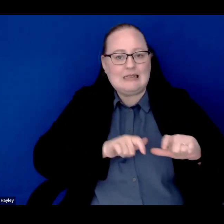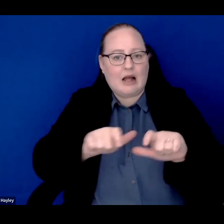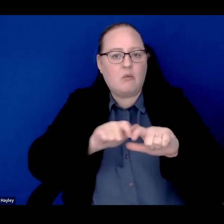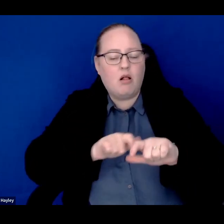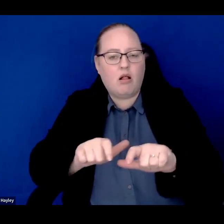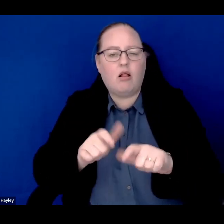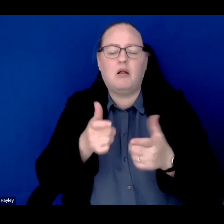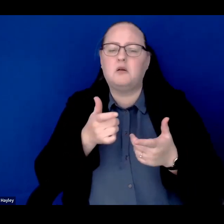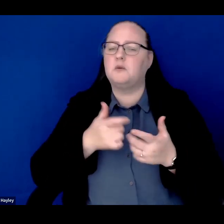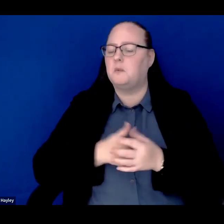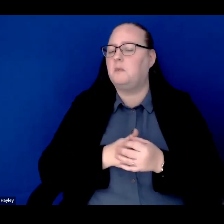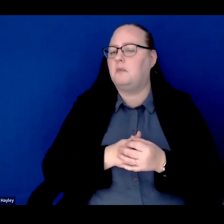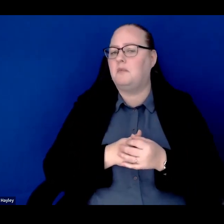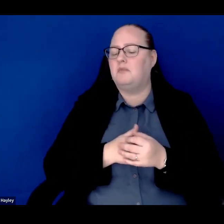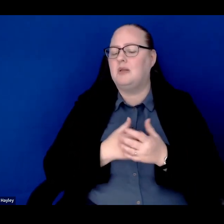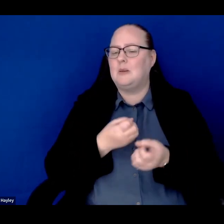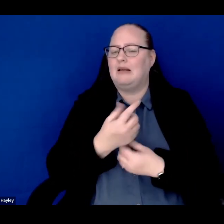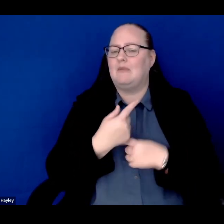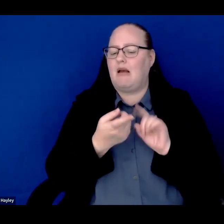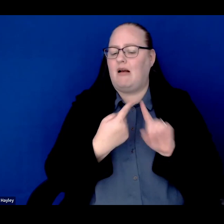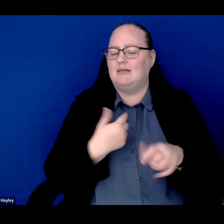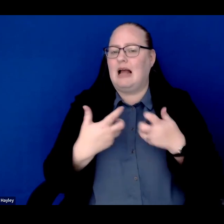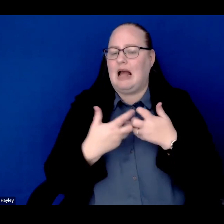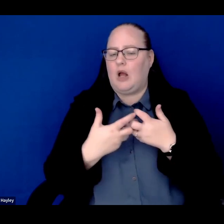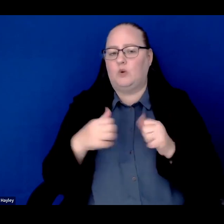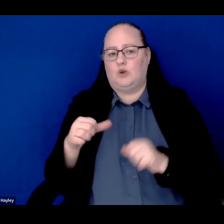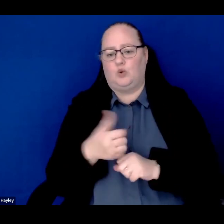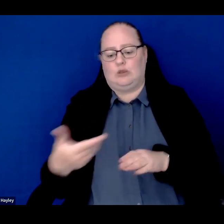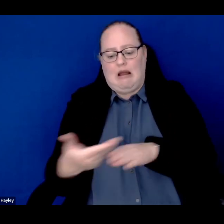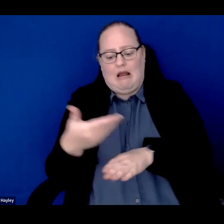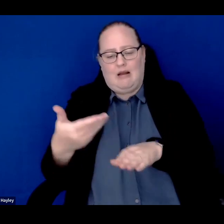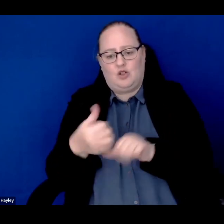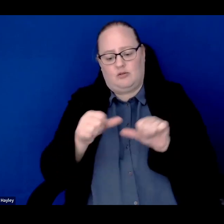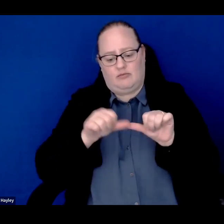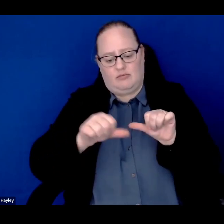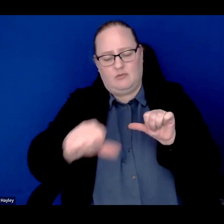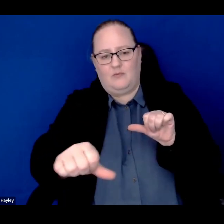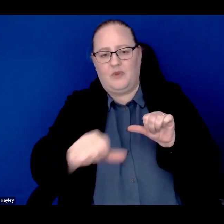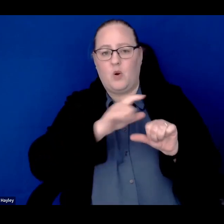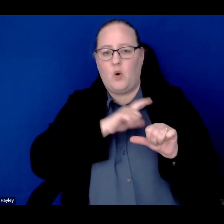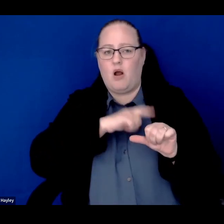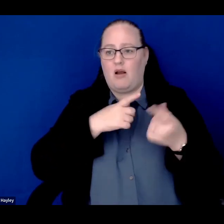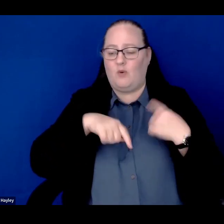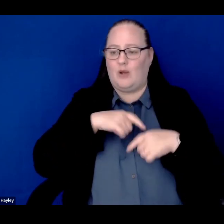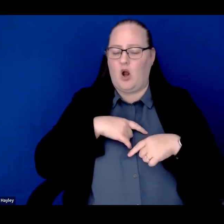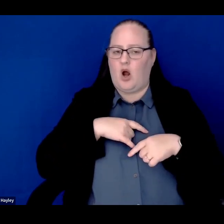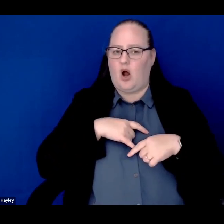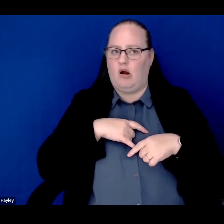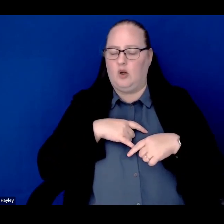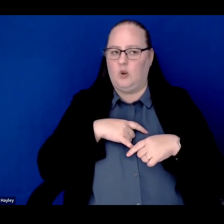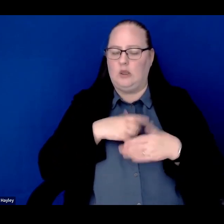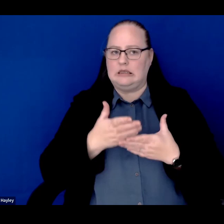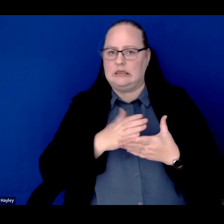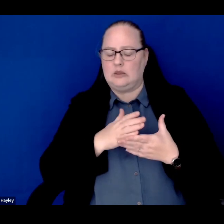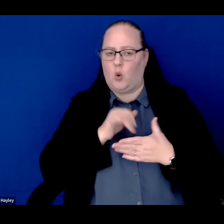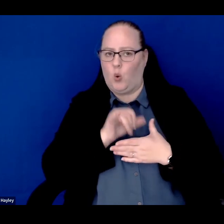face of this uncertainty, because a precautionary approach would argue that we should assume the worst, right? Which to me suggests